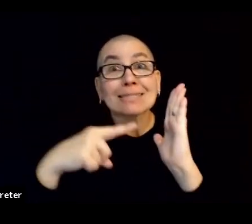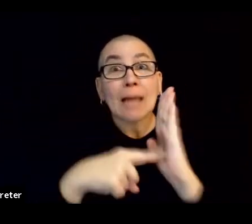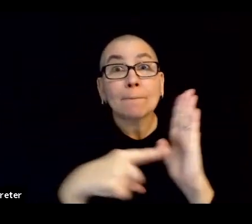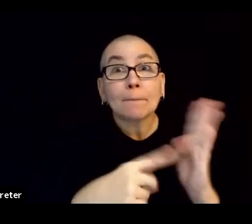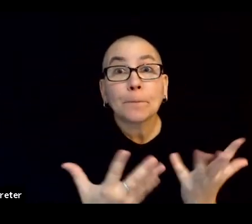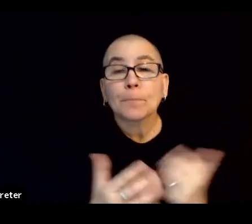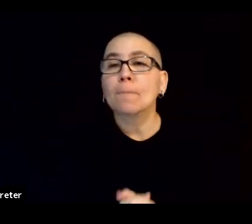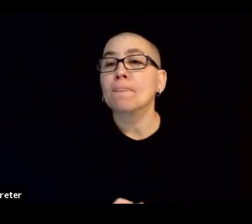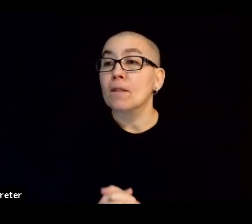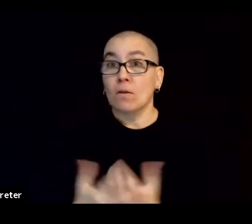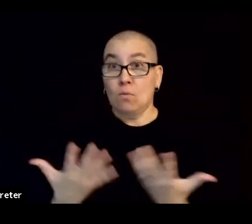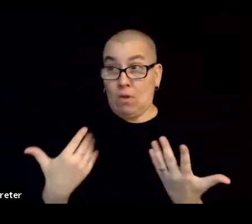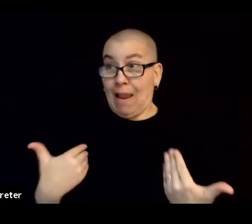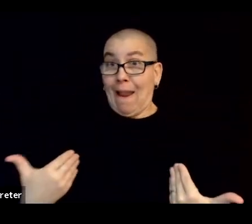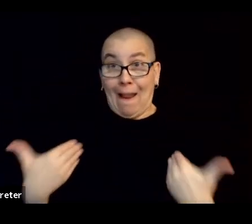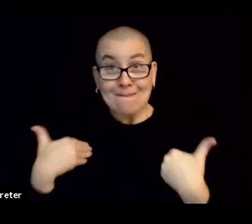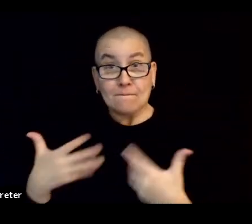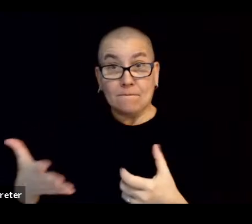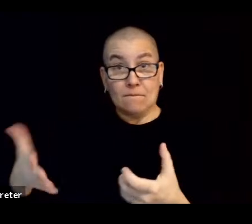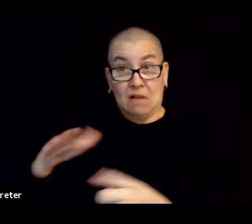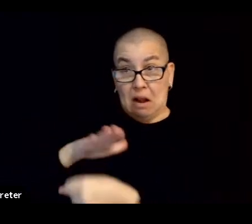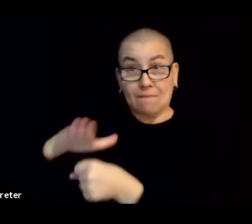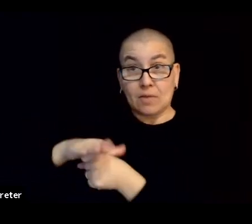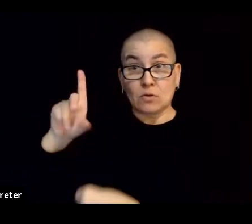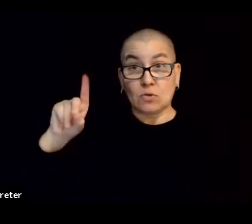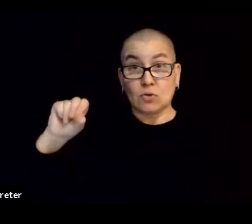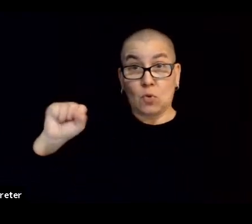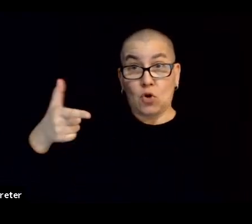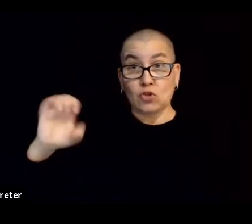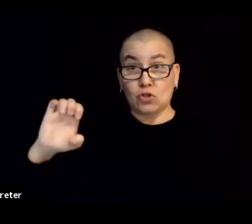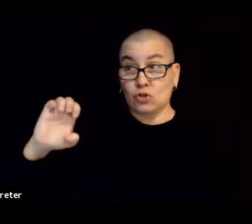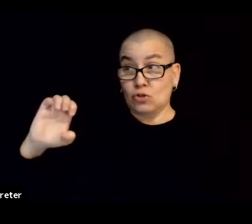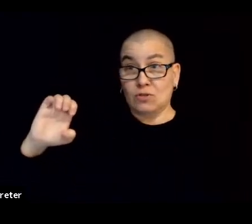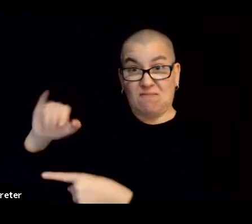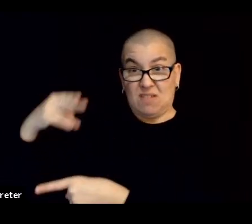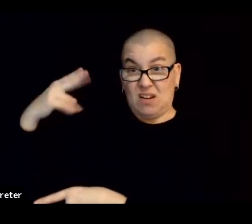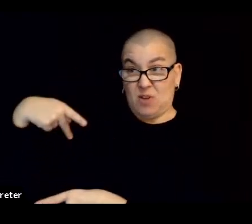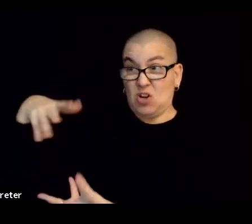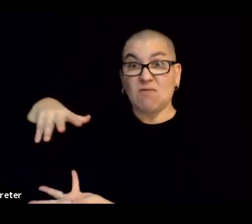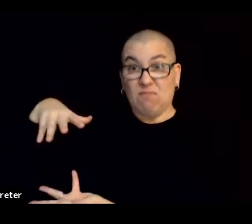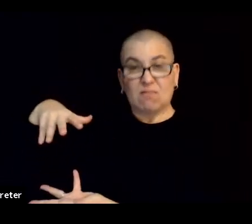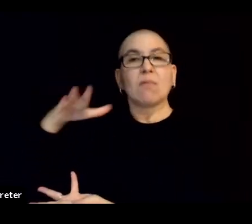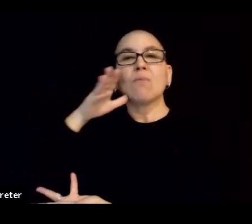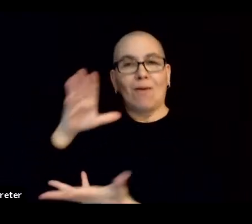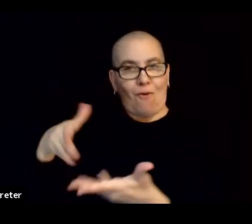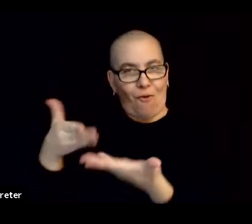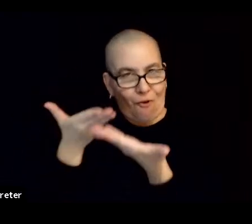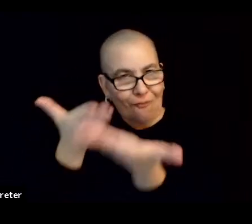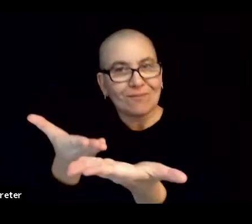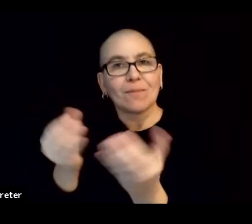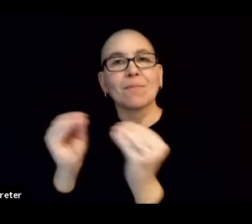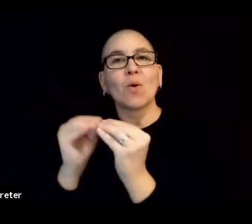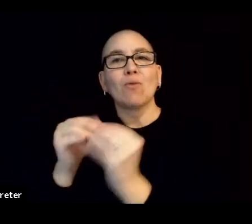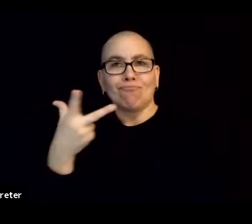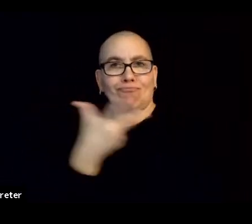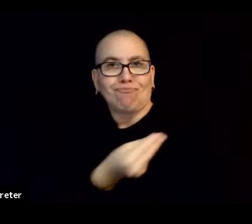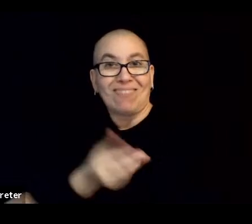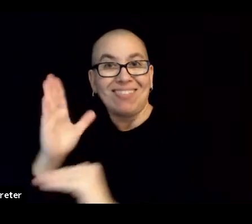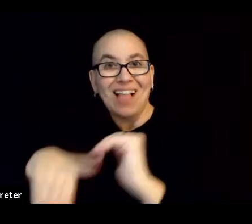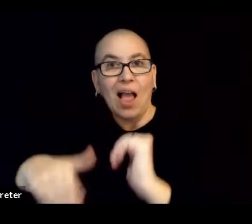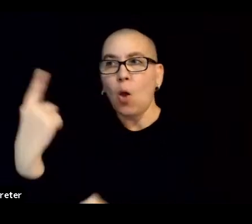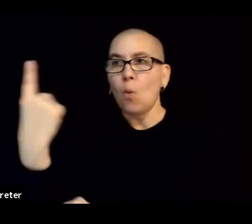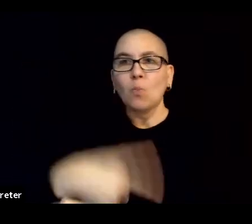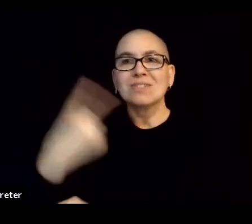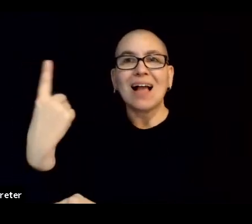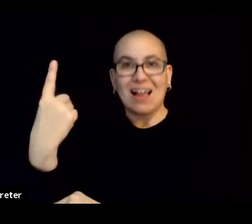Partners, we could offer more vaccinations in a single day than our current allocation allows us to offer in a week. It